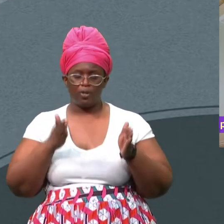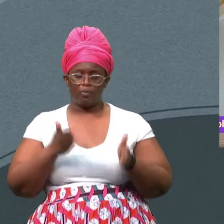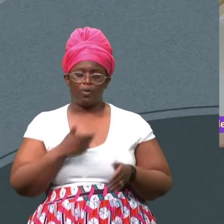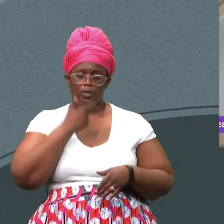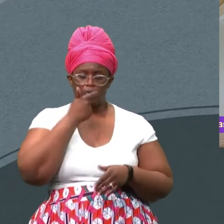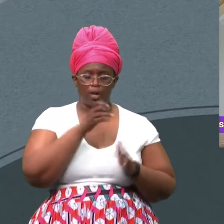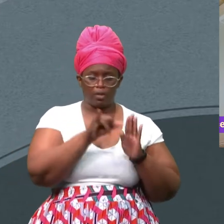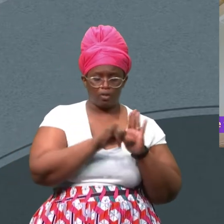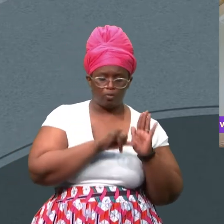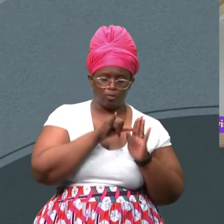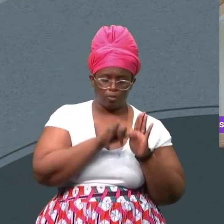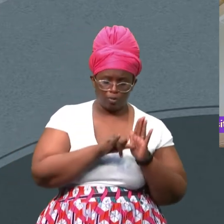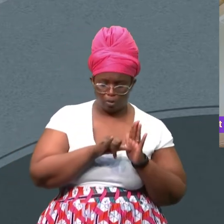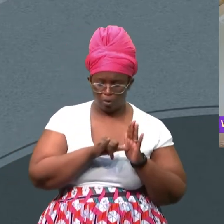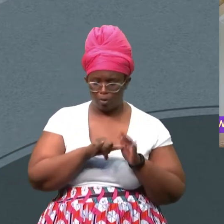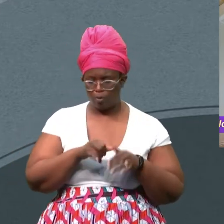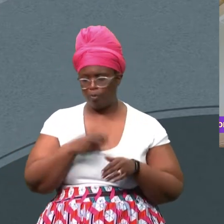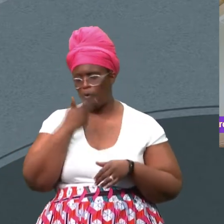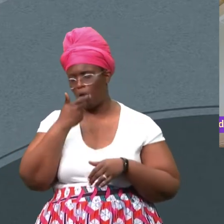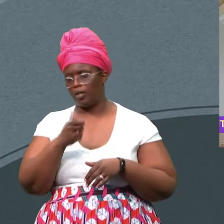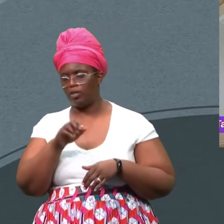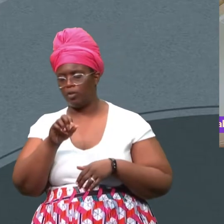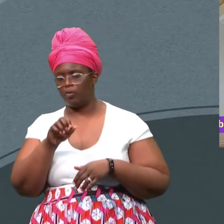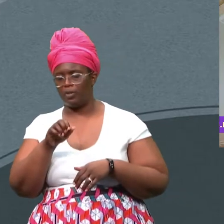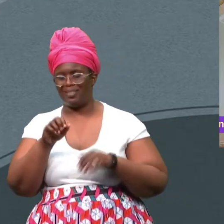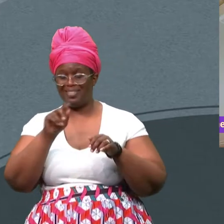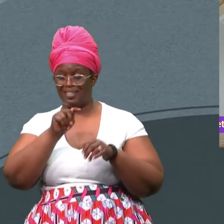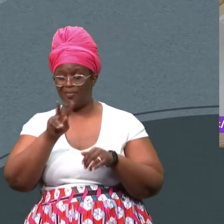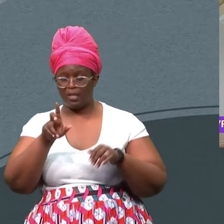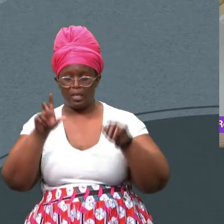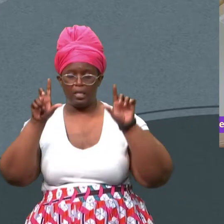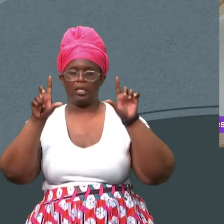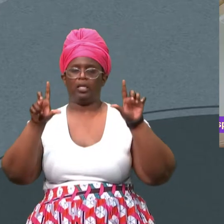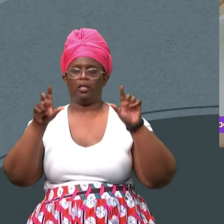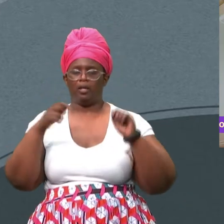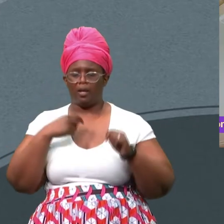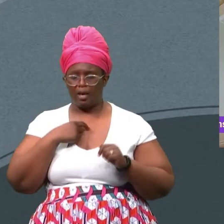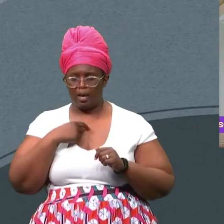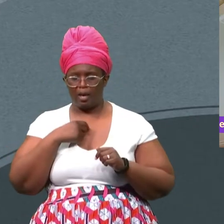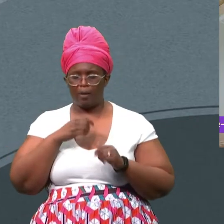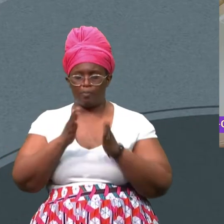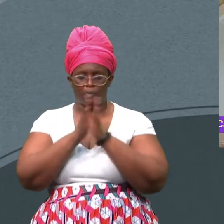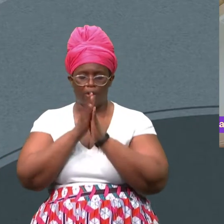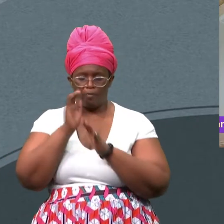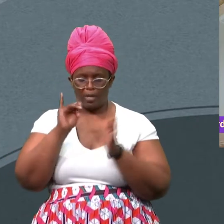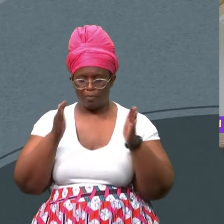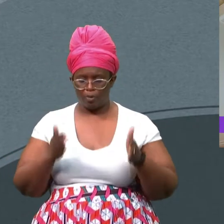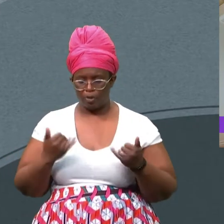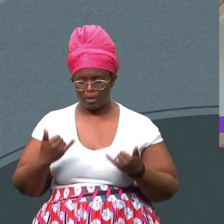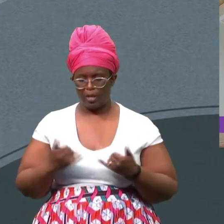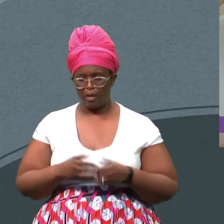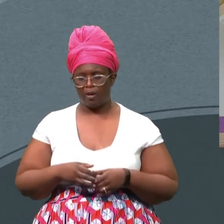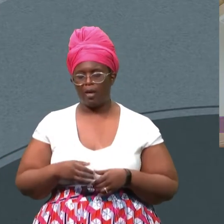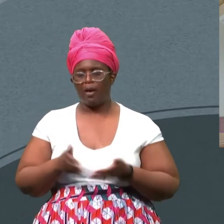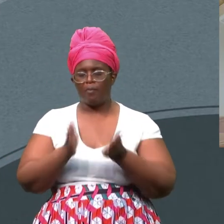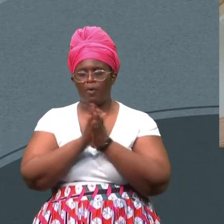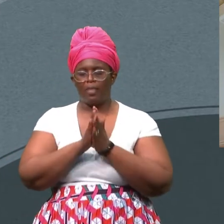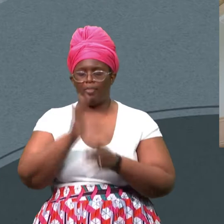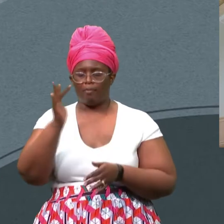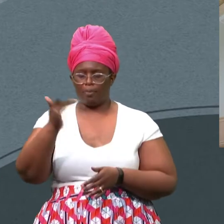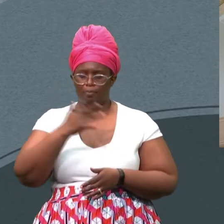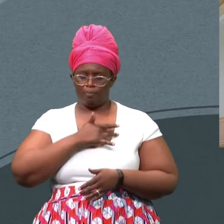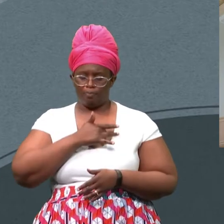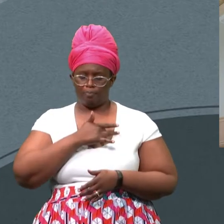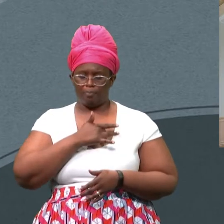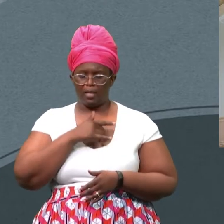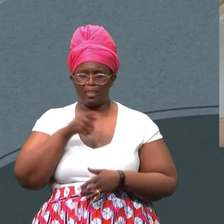their smart TV, I'm speaking to them. And Lord, I hope you'll touch their heart, that they'll receive this one simple word